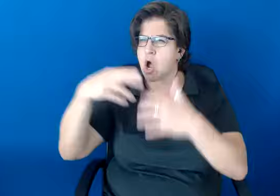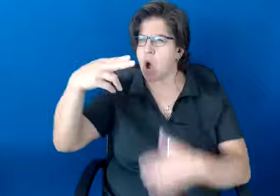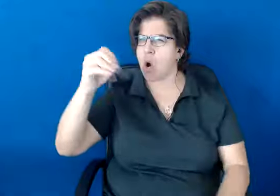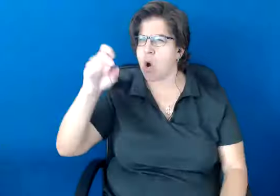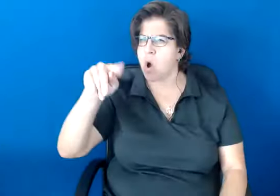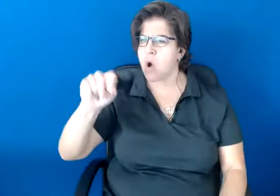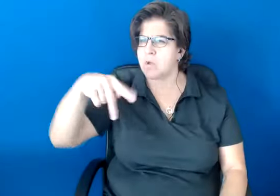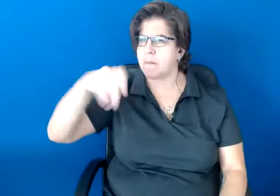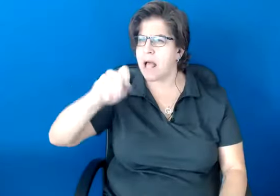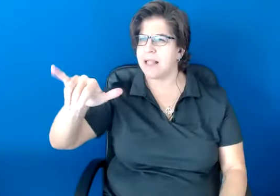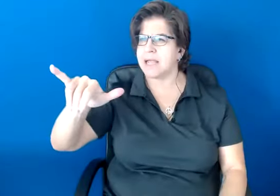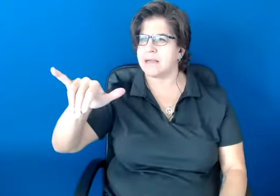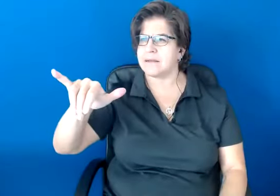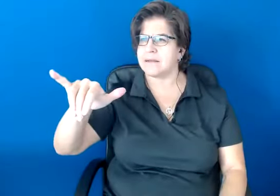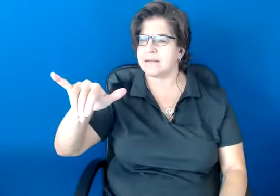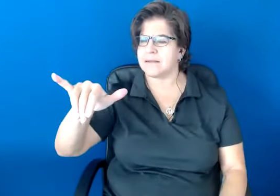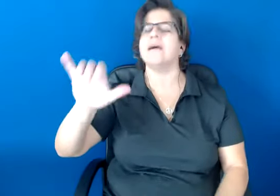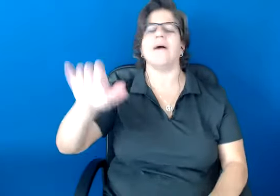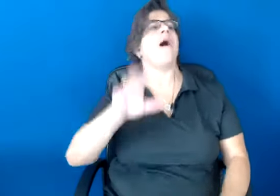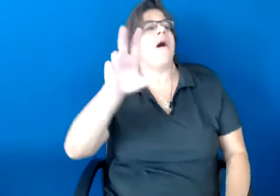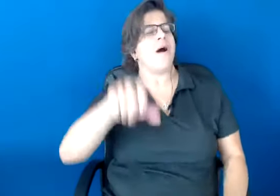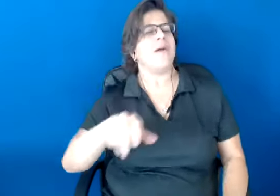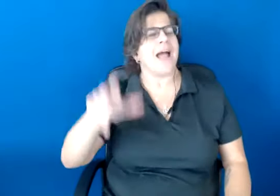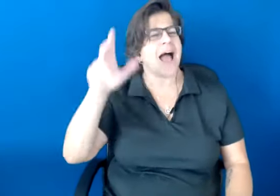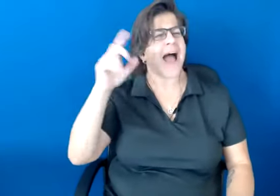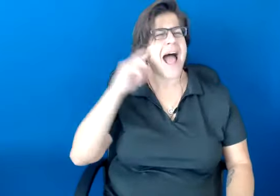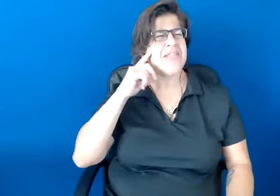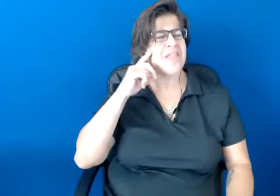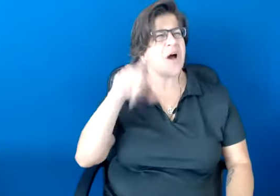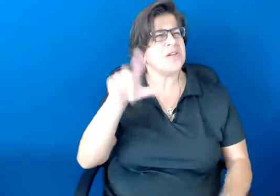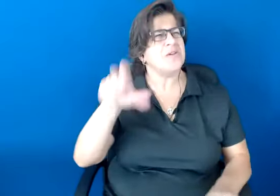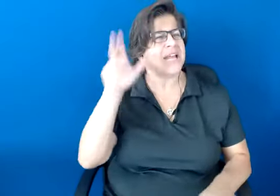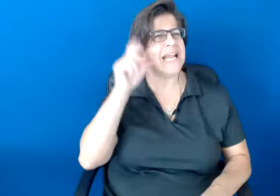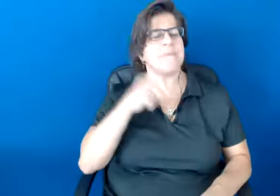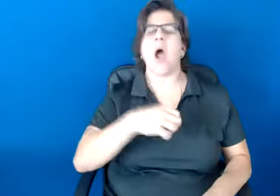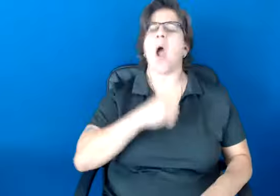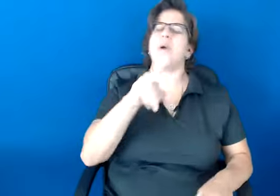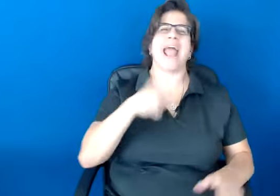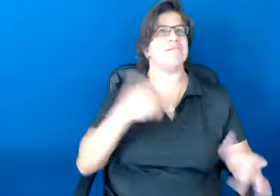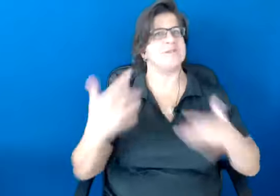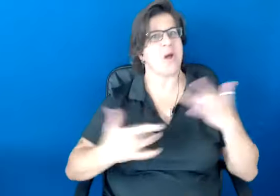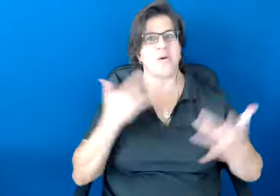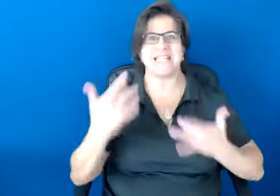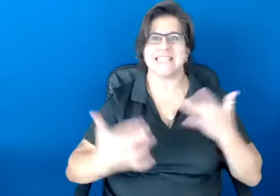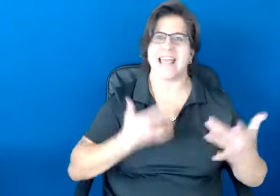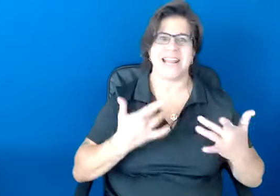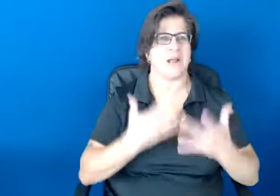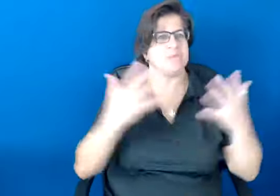There you go, Polly. Okay. I thought it unmuted. Okay. I'm so excited.